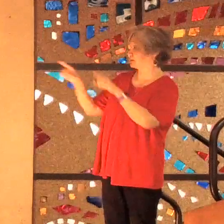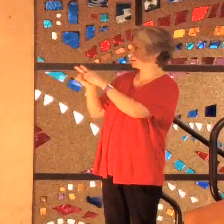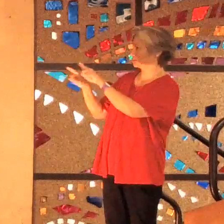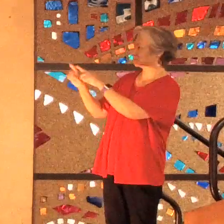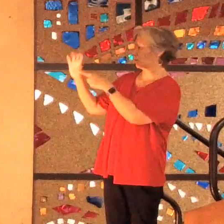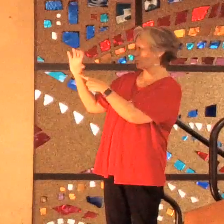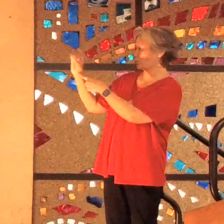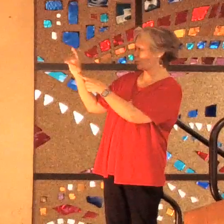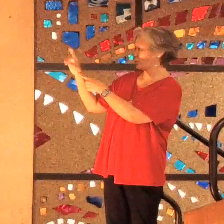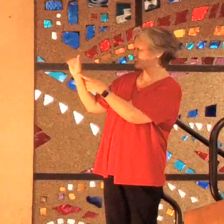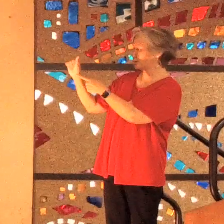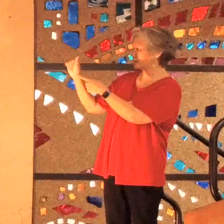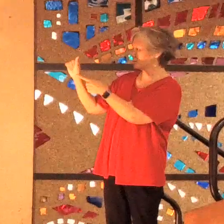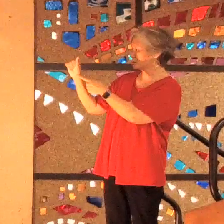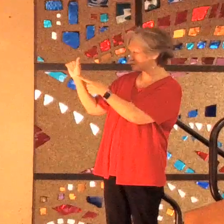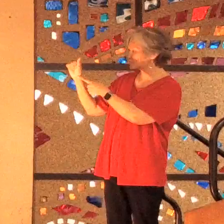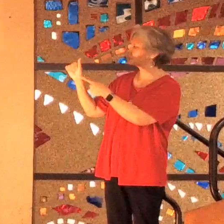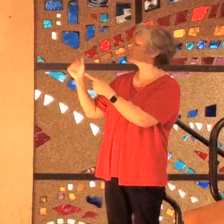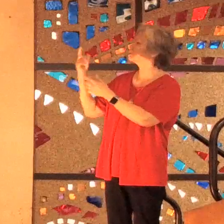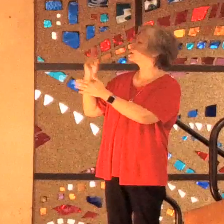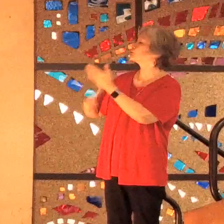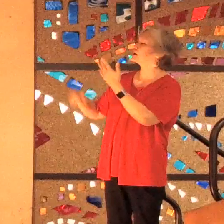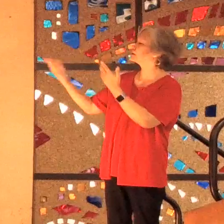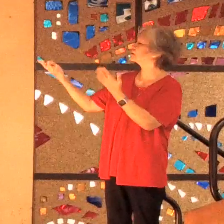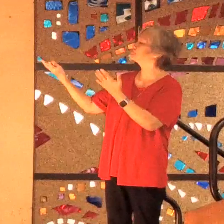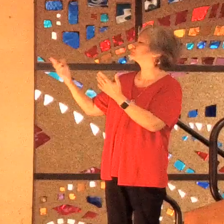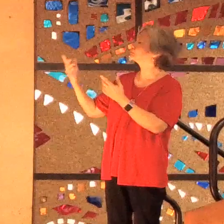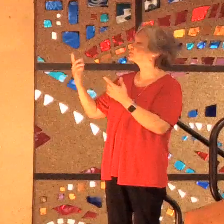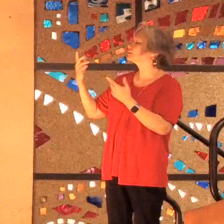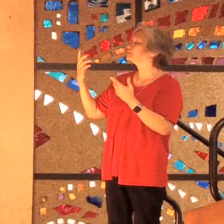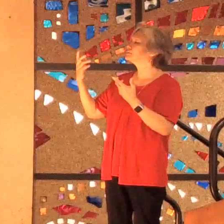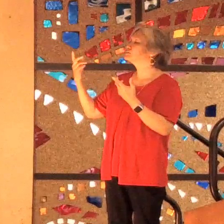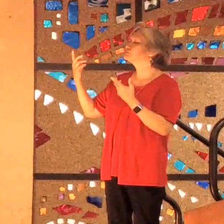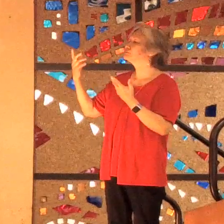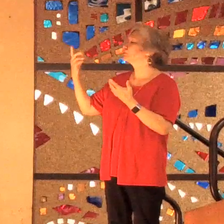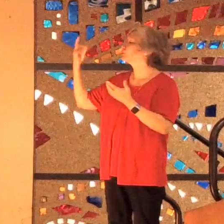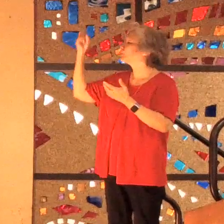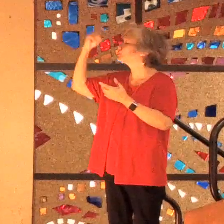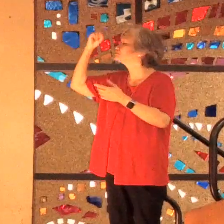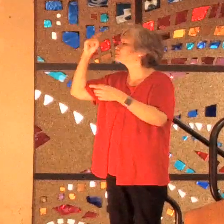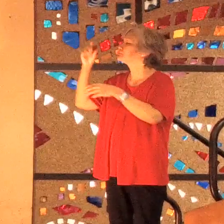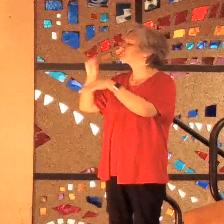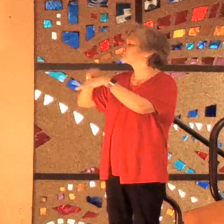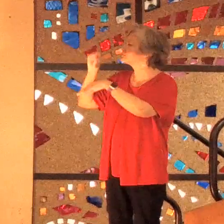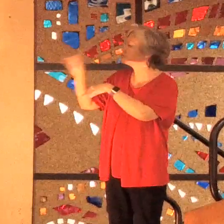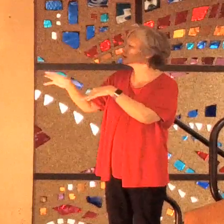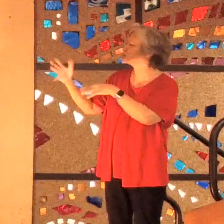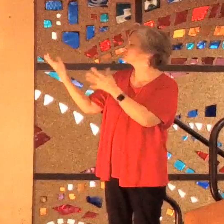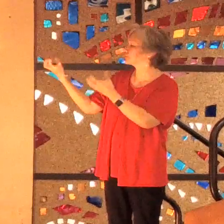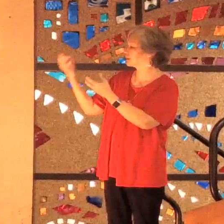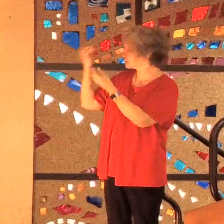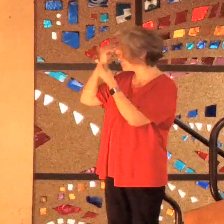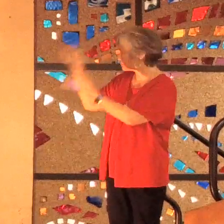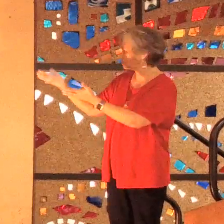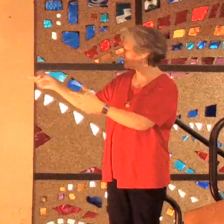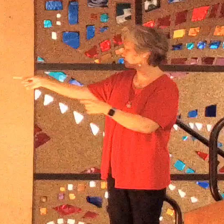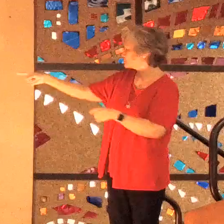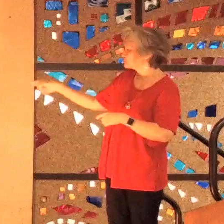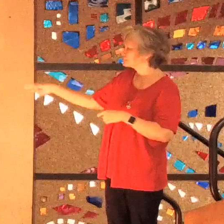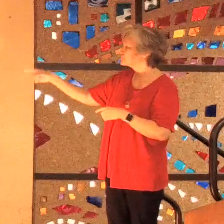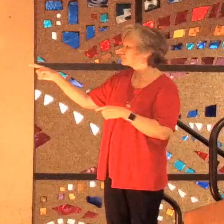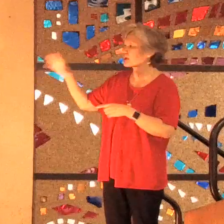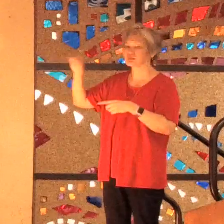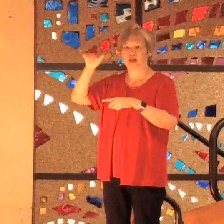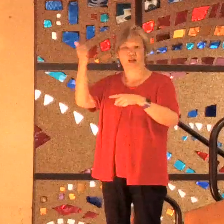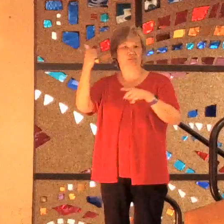I would like Jay and Susie, as C CODAs, could you give some